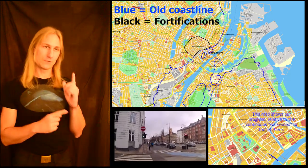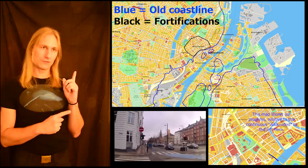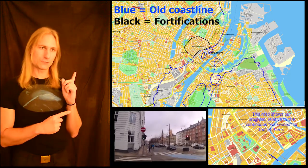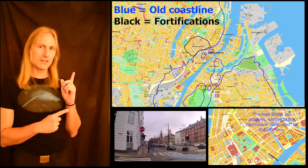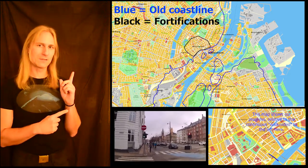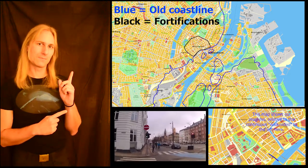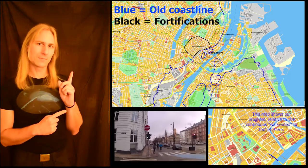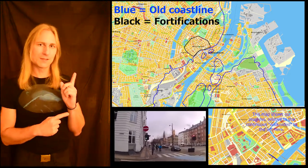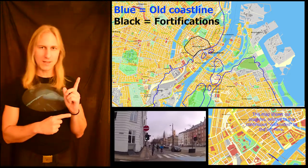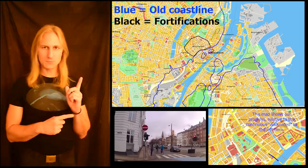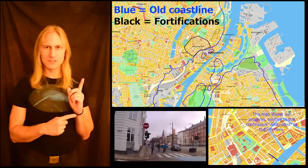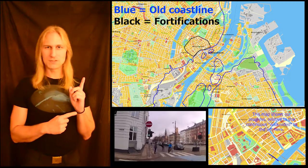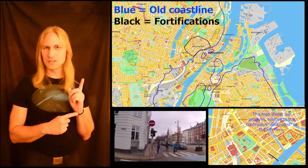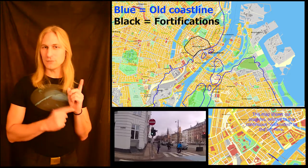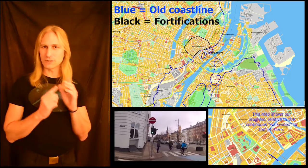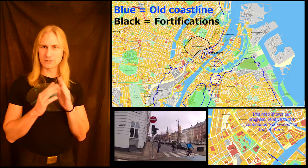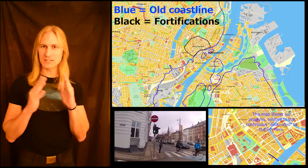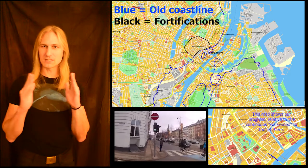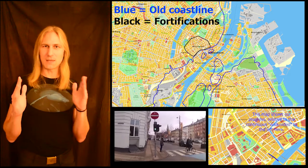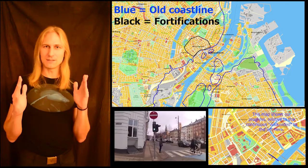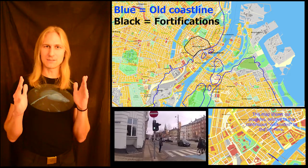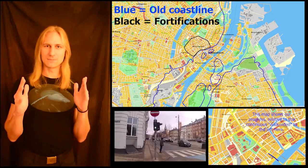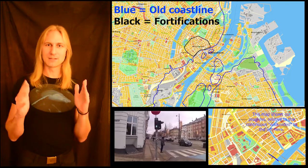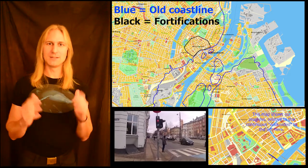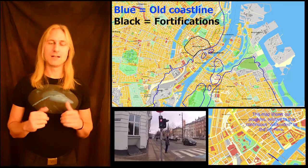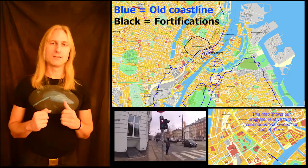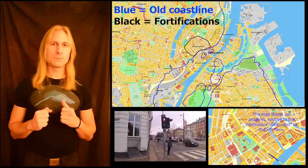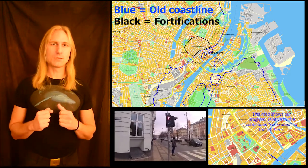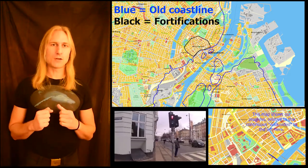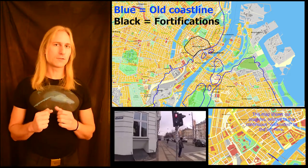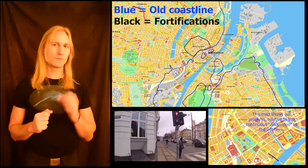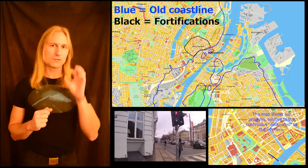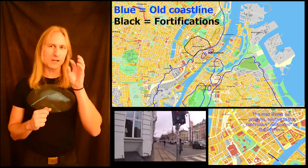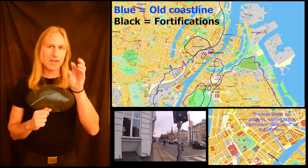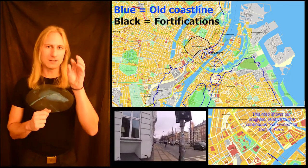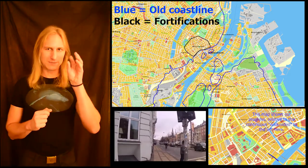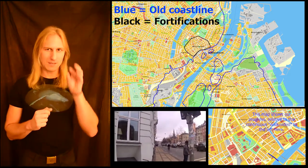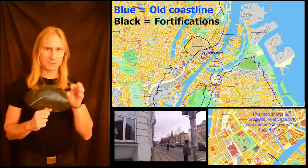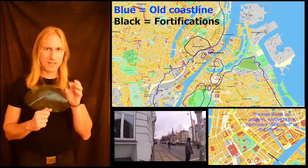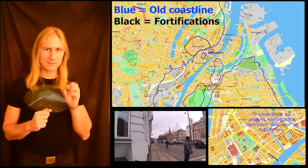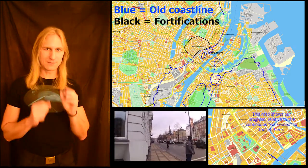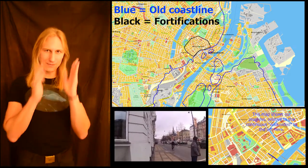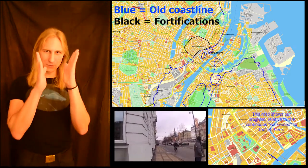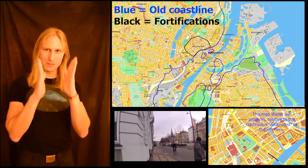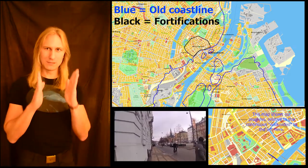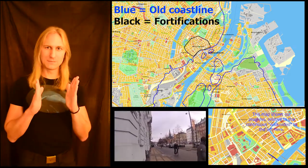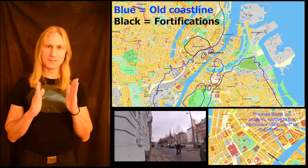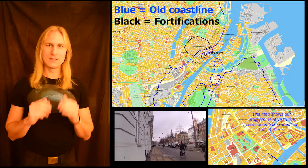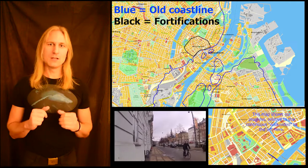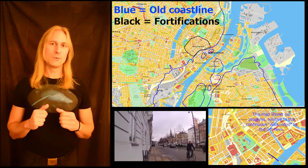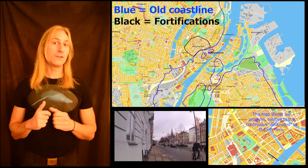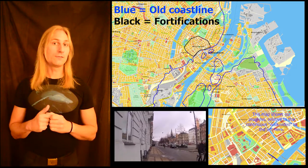sides of this strait has been significantly expanded, and a number of artificial islands have been added in the